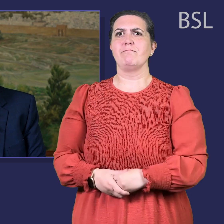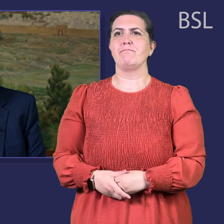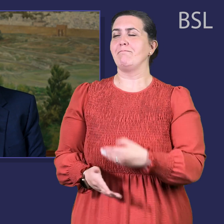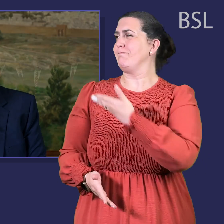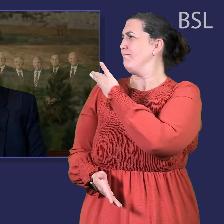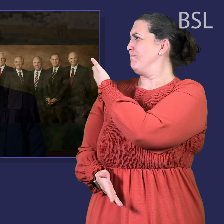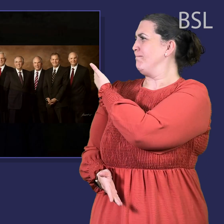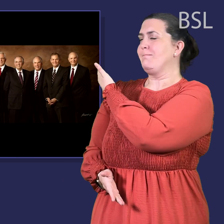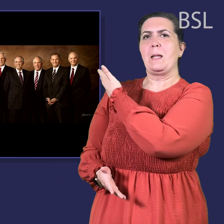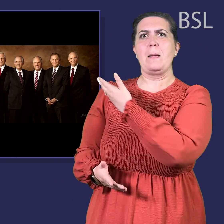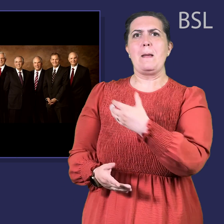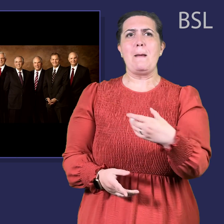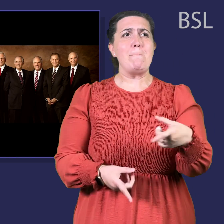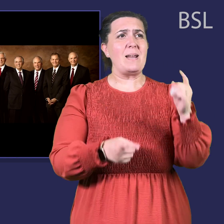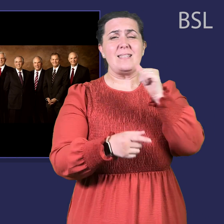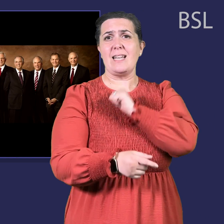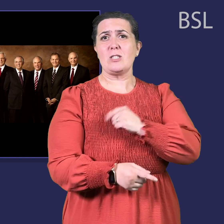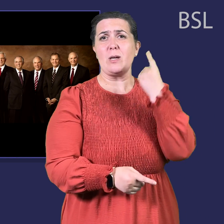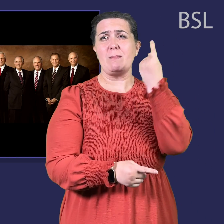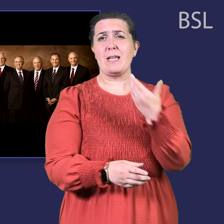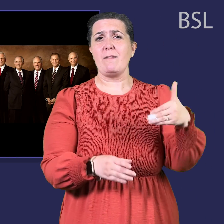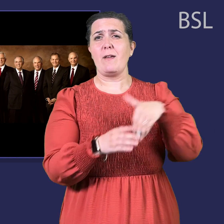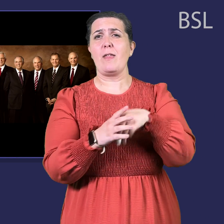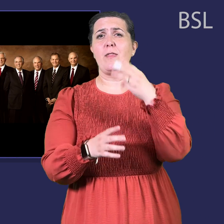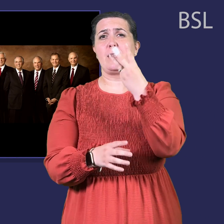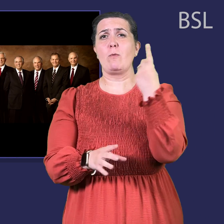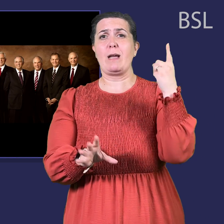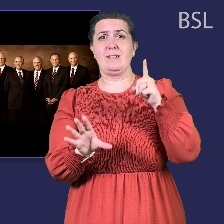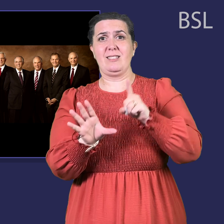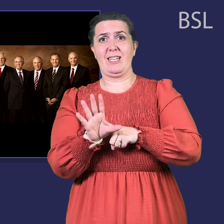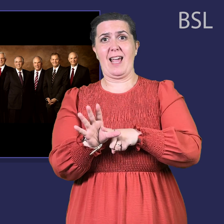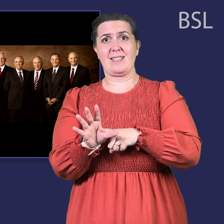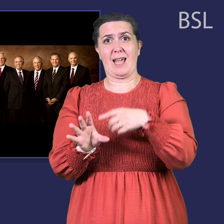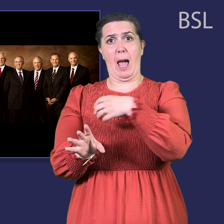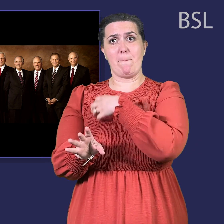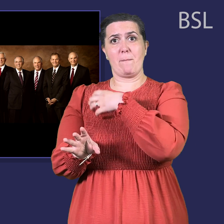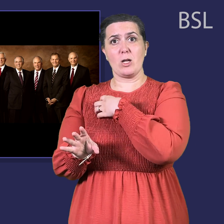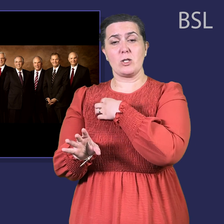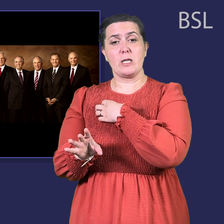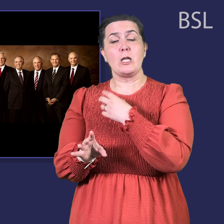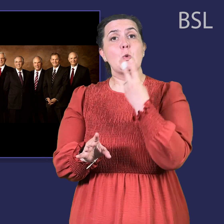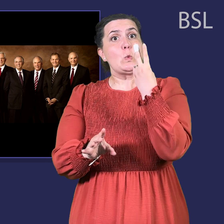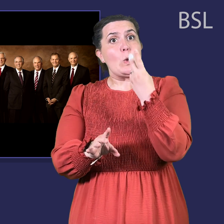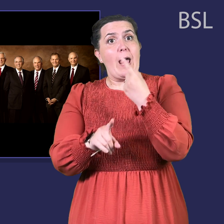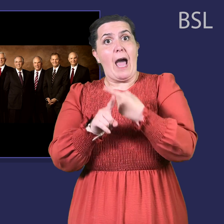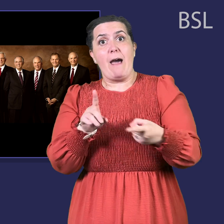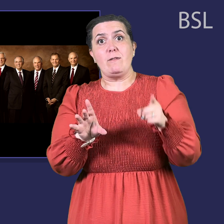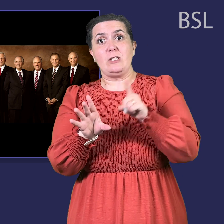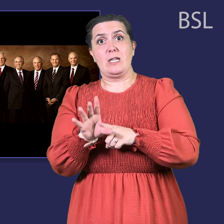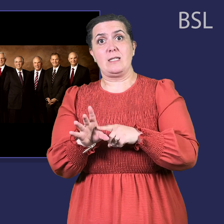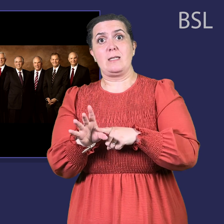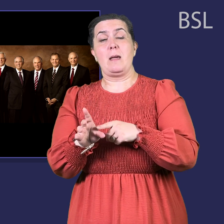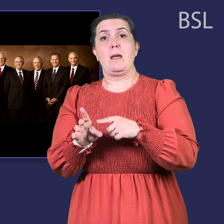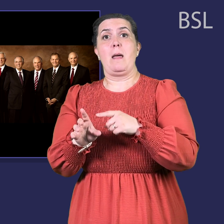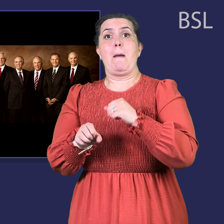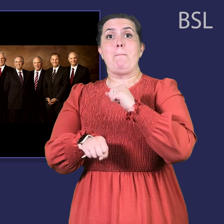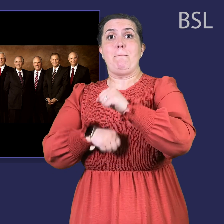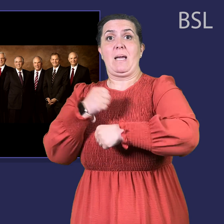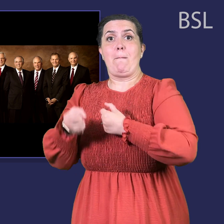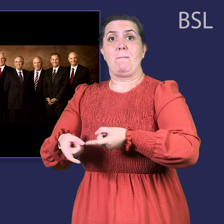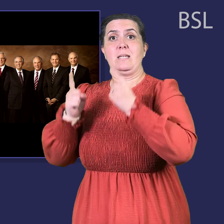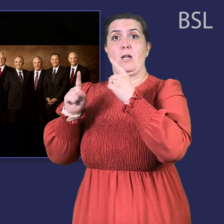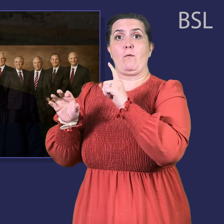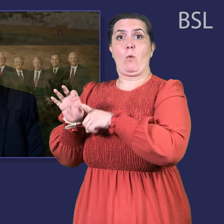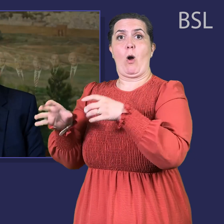Apostles. President Nelson spent 31 years in our quorum and 2.5 years as its